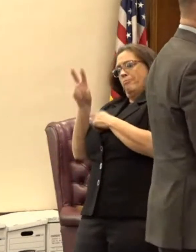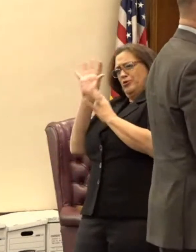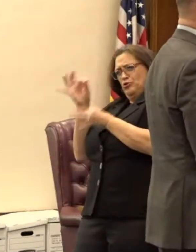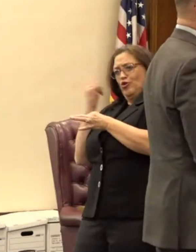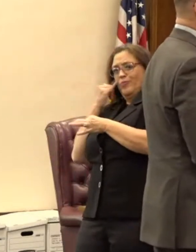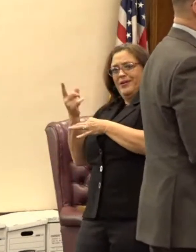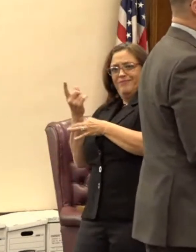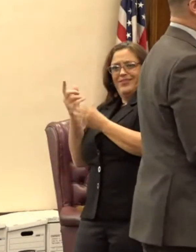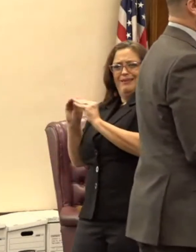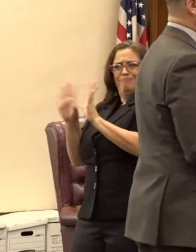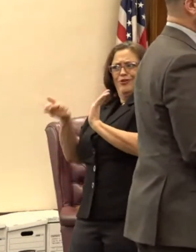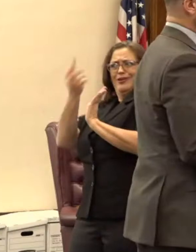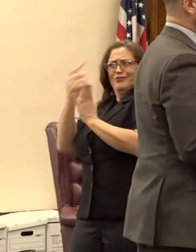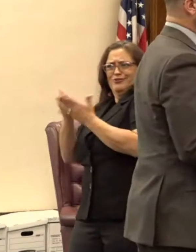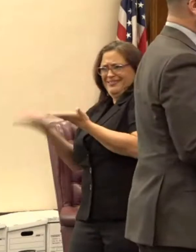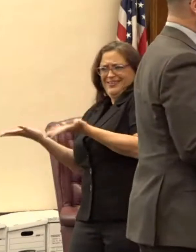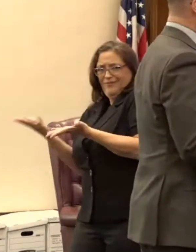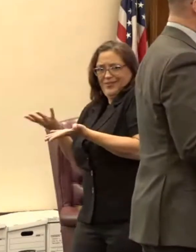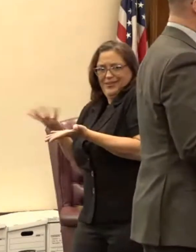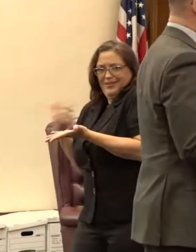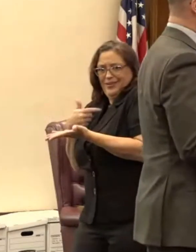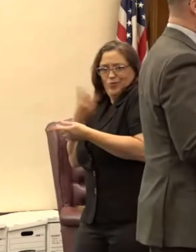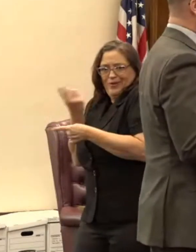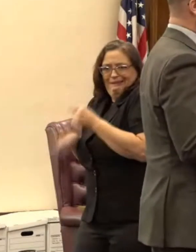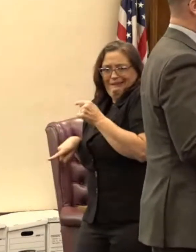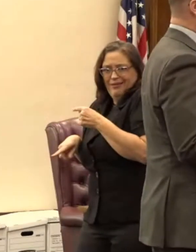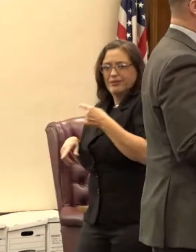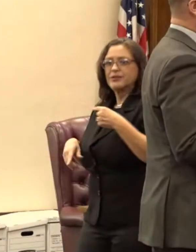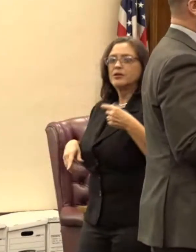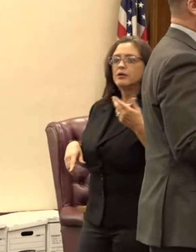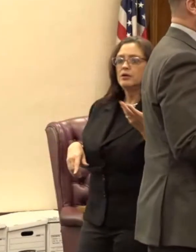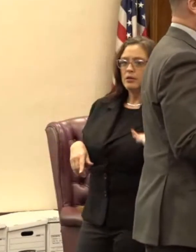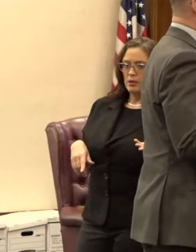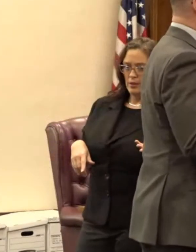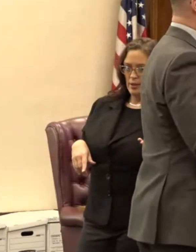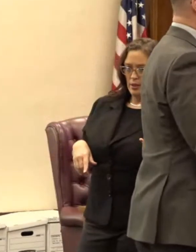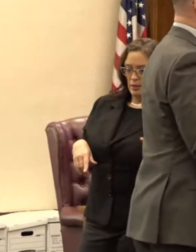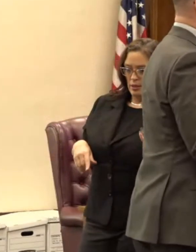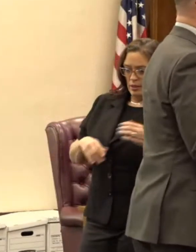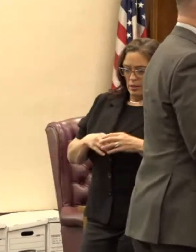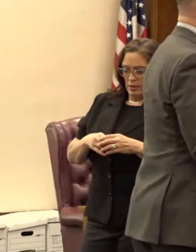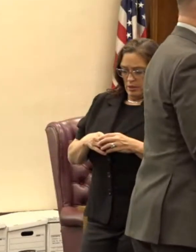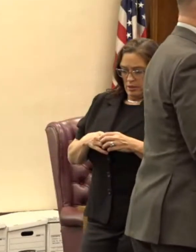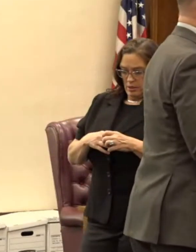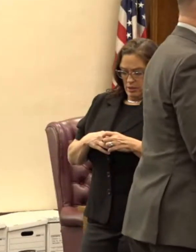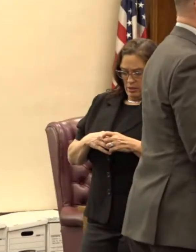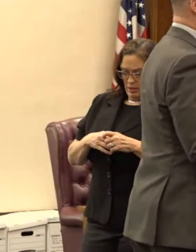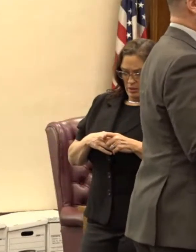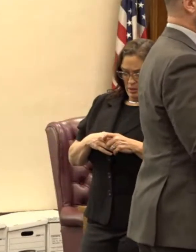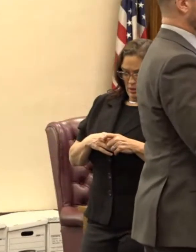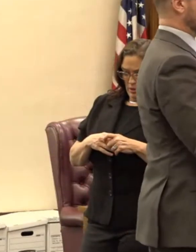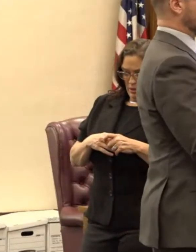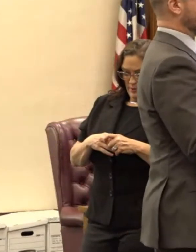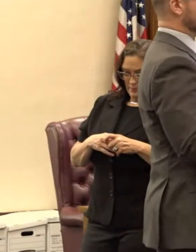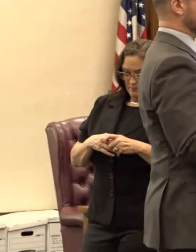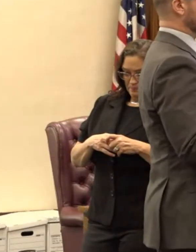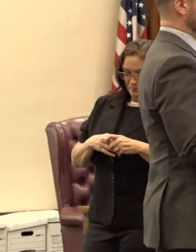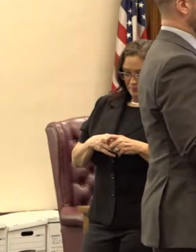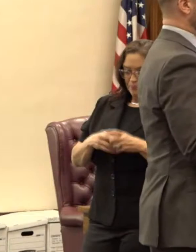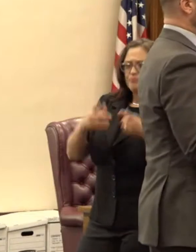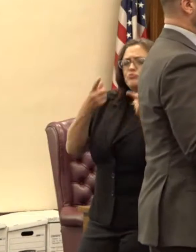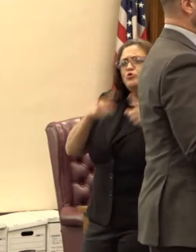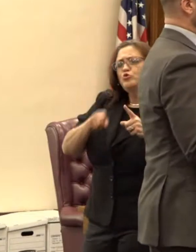being said. Right. Were at any point in trial, when you're interpreting in